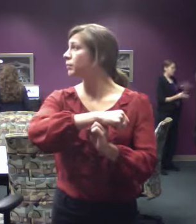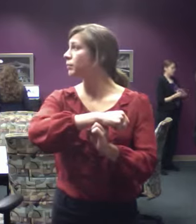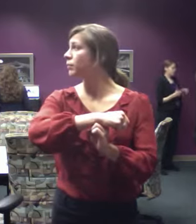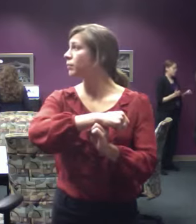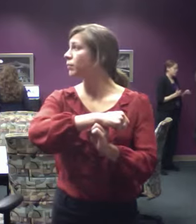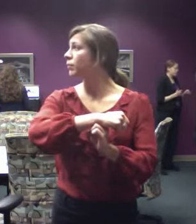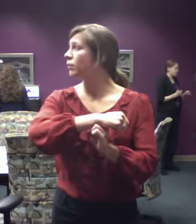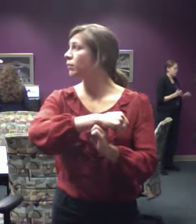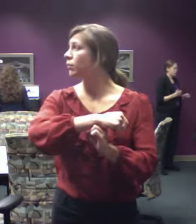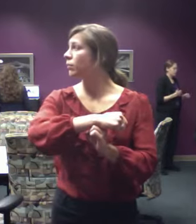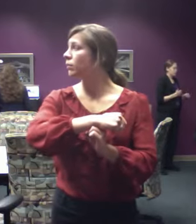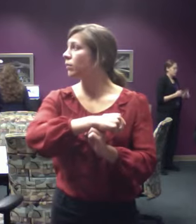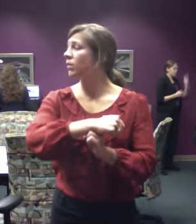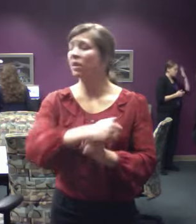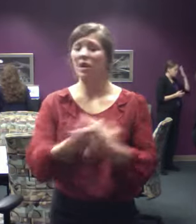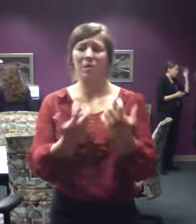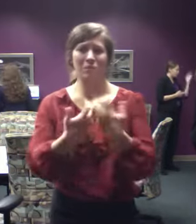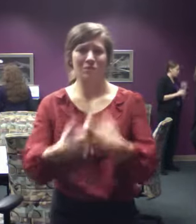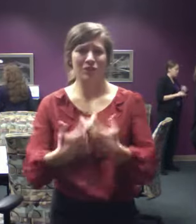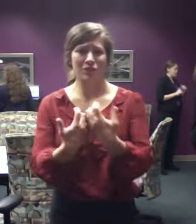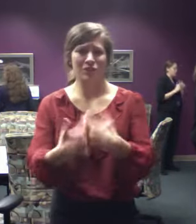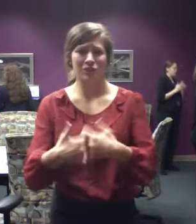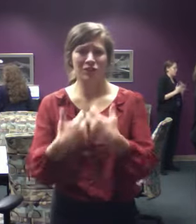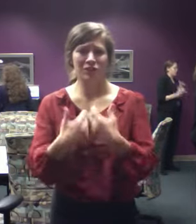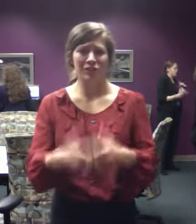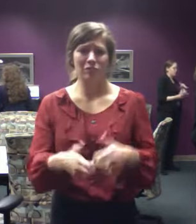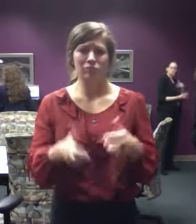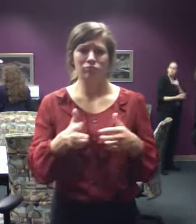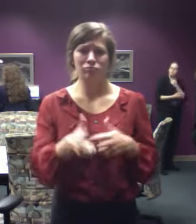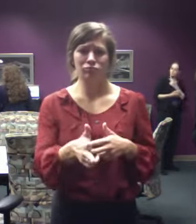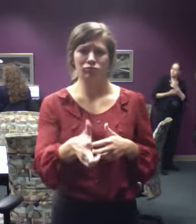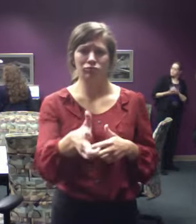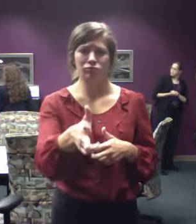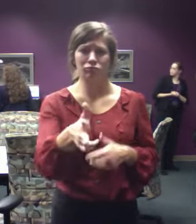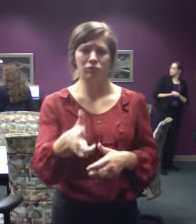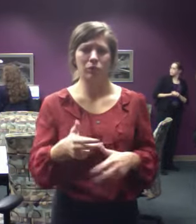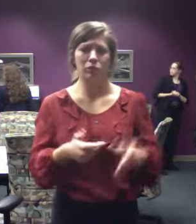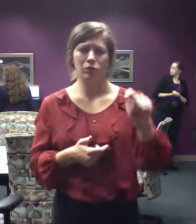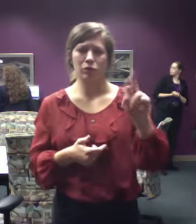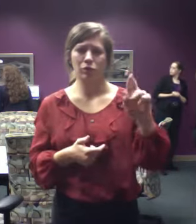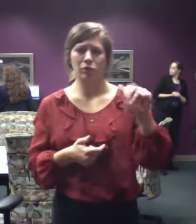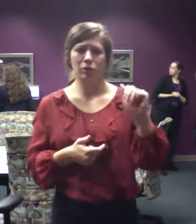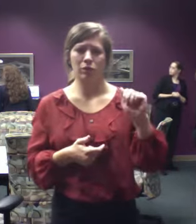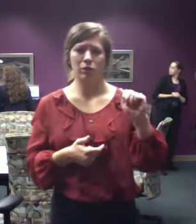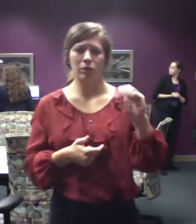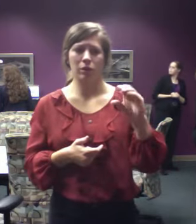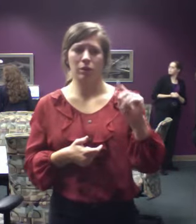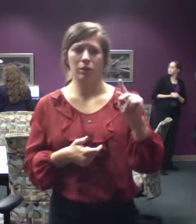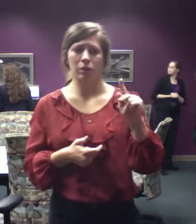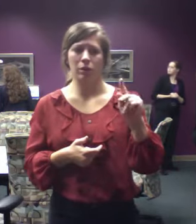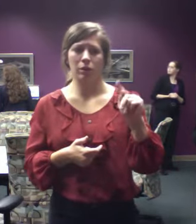137 tractors, 49,000 combines, 7 million horses, 17 million